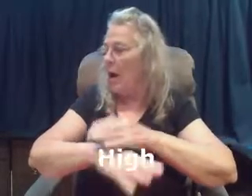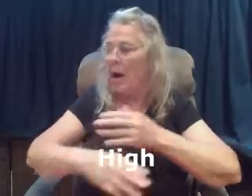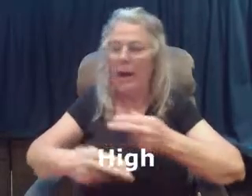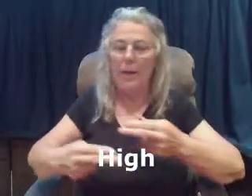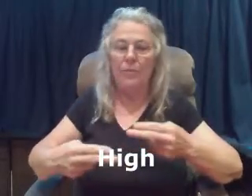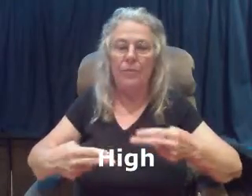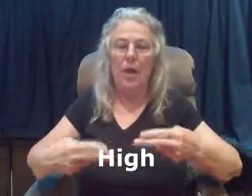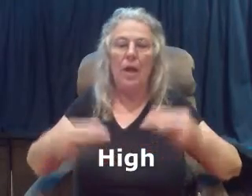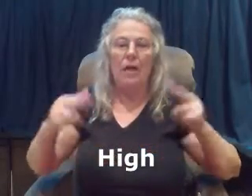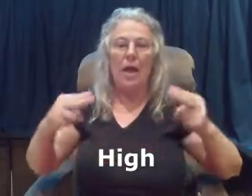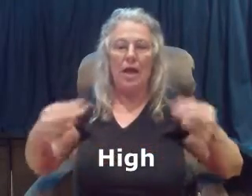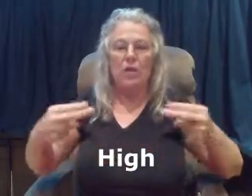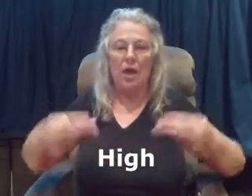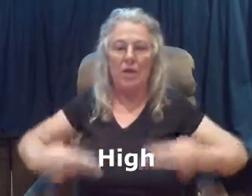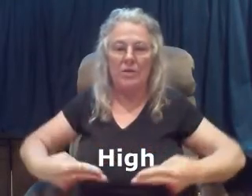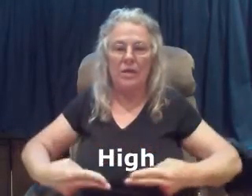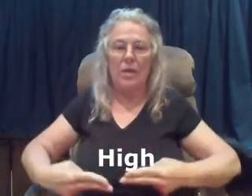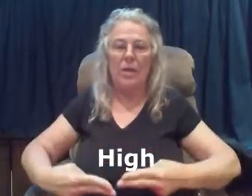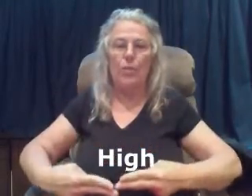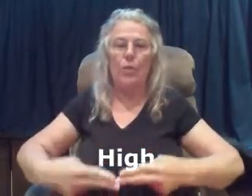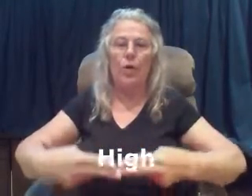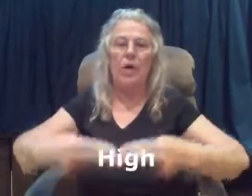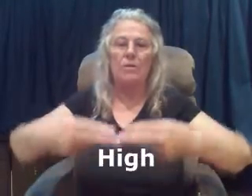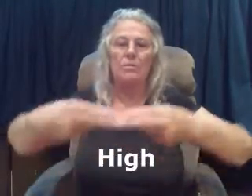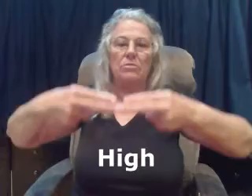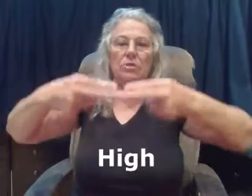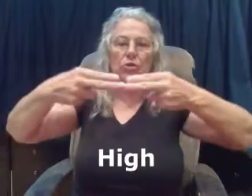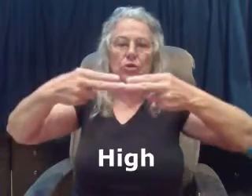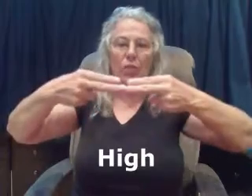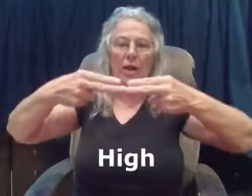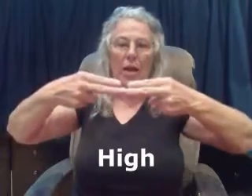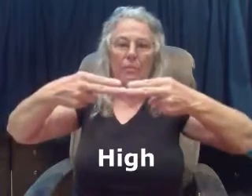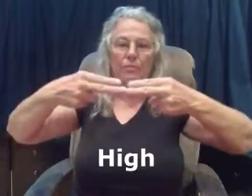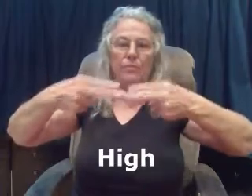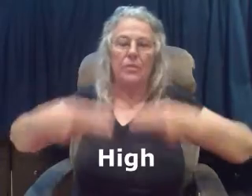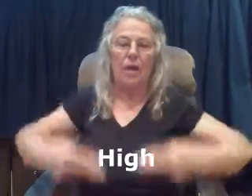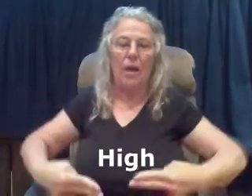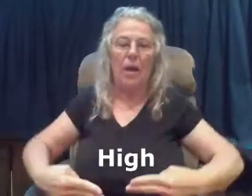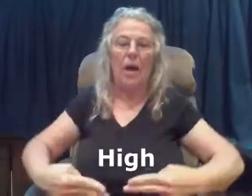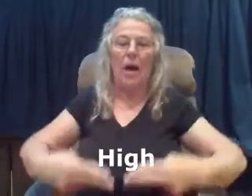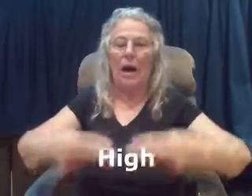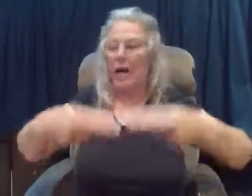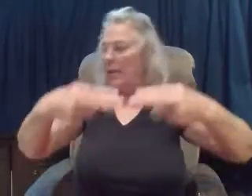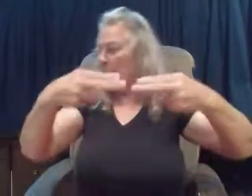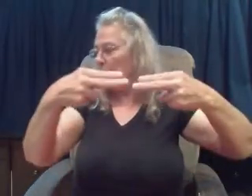High, H hands. Bring it straight up. High.